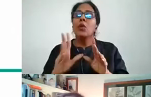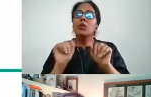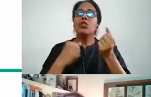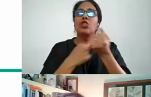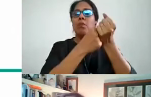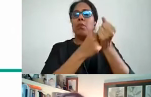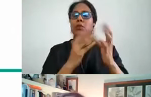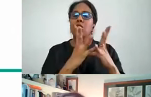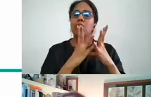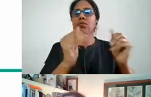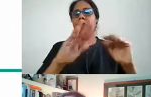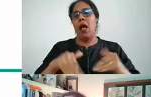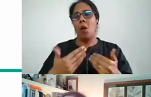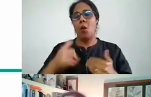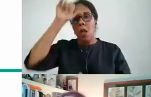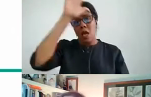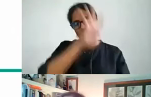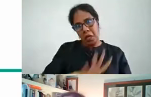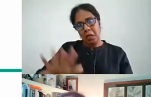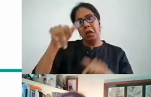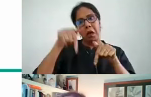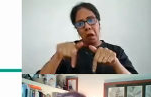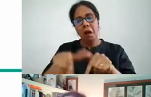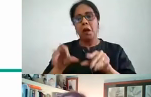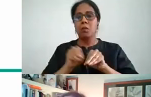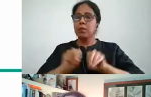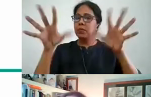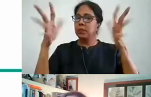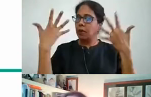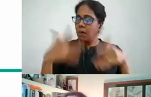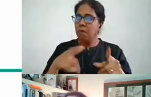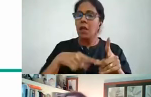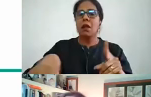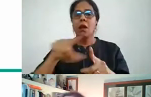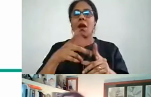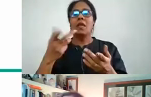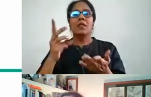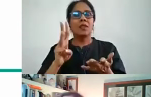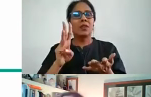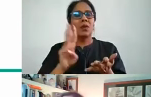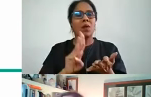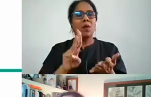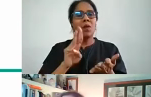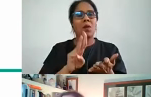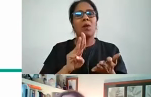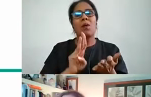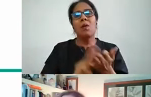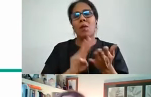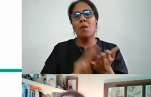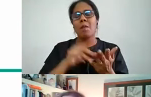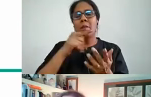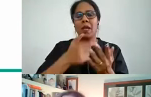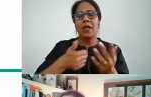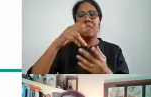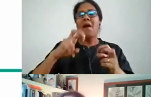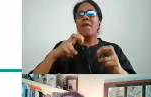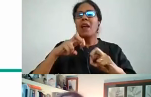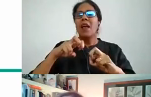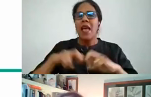been deployed. The common service centers under the Ministry of Electronic Information Technology and